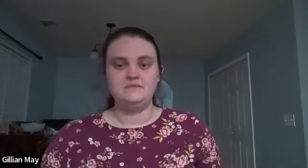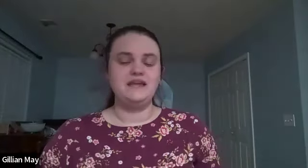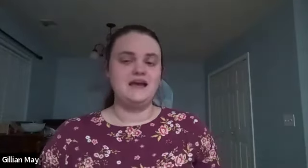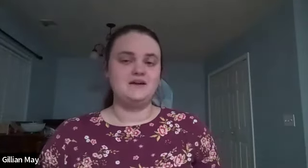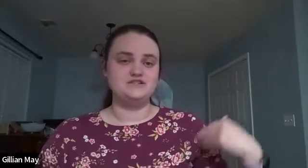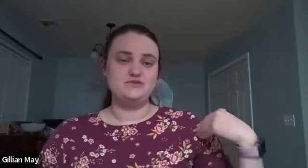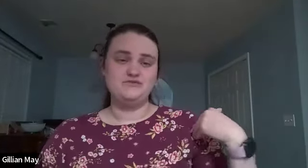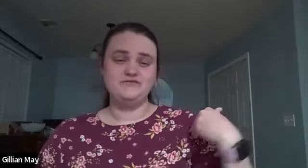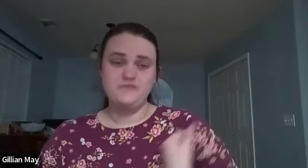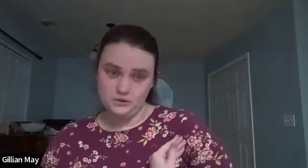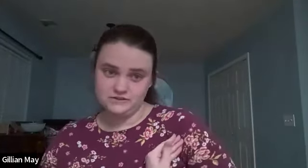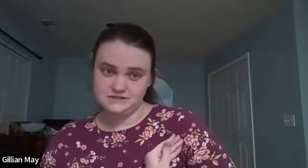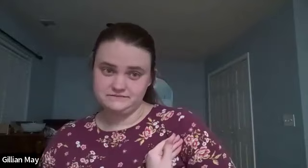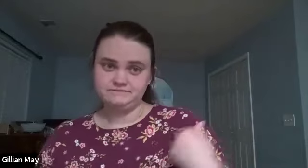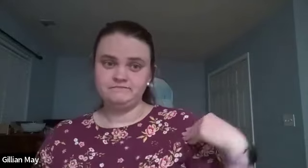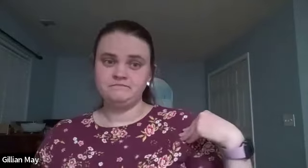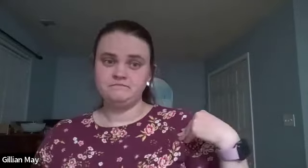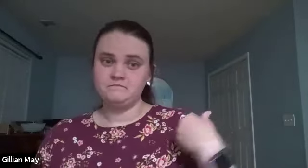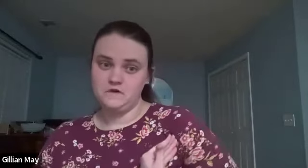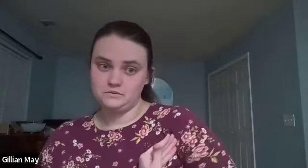We had also fault, fault.